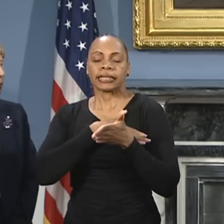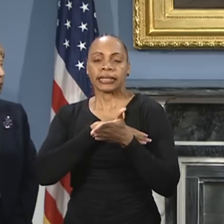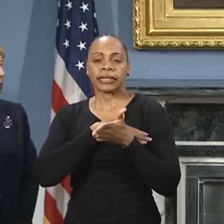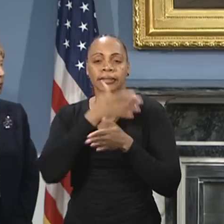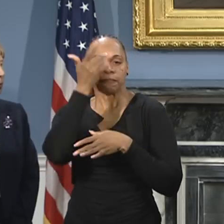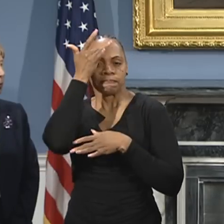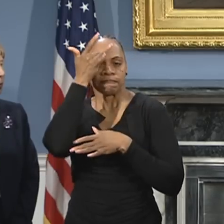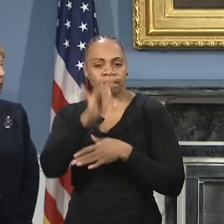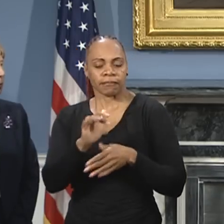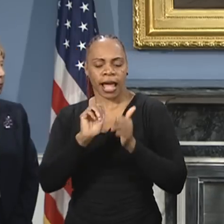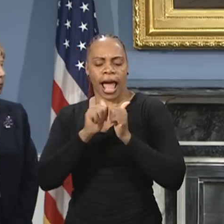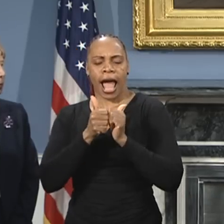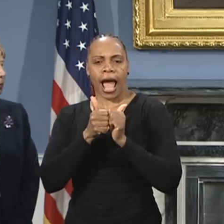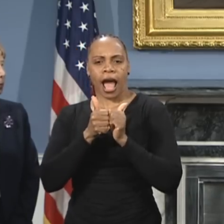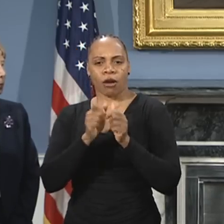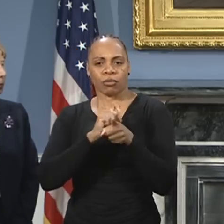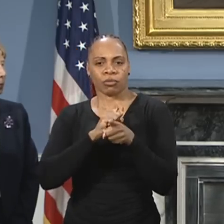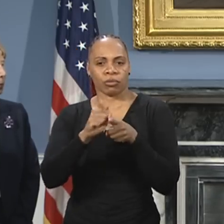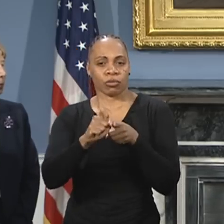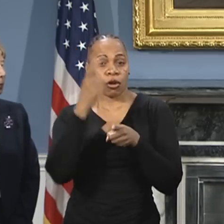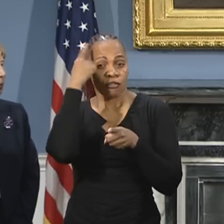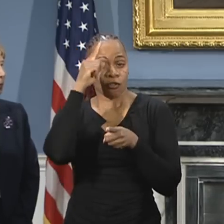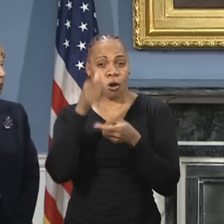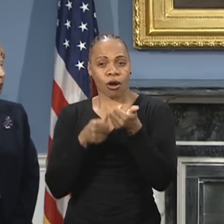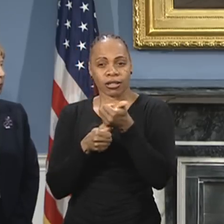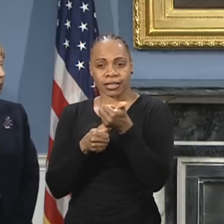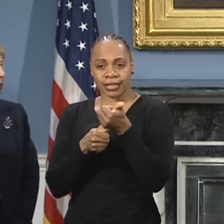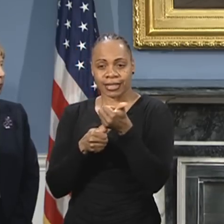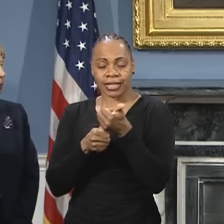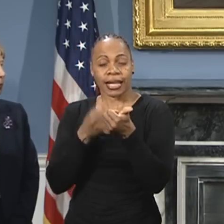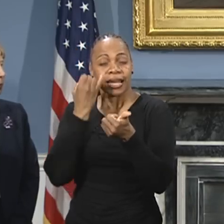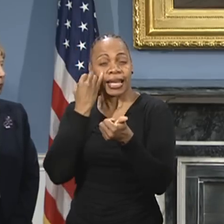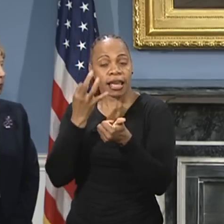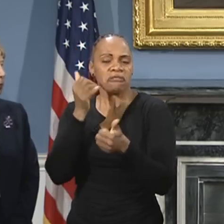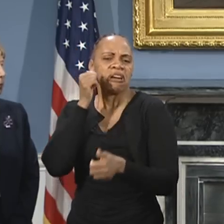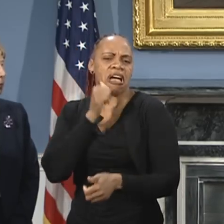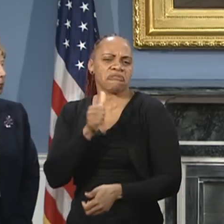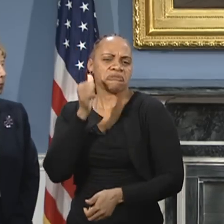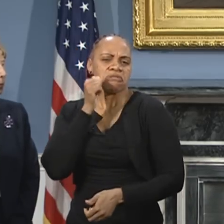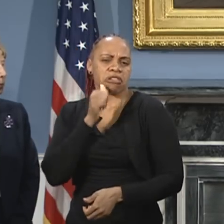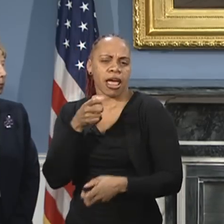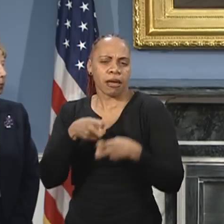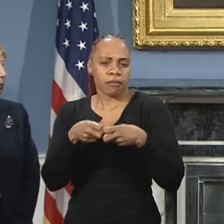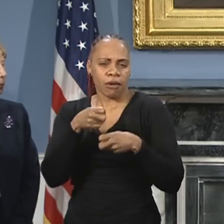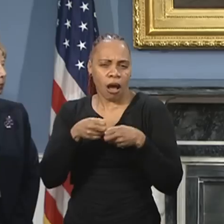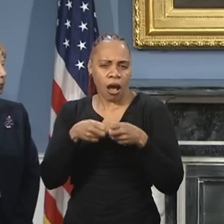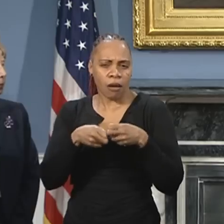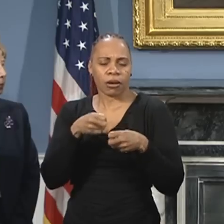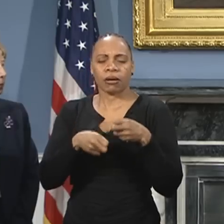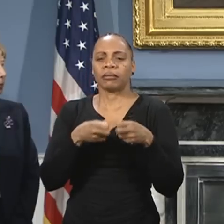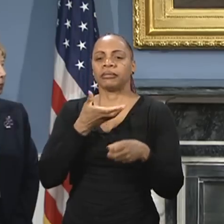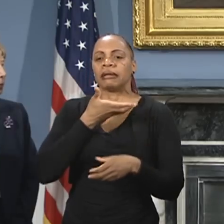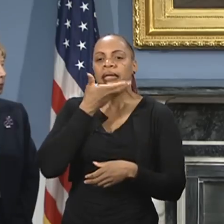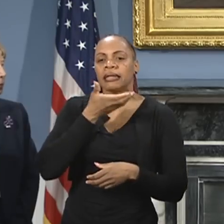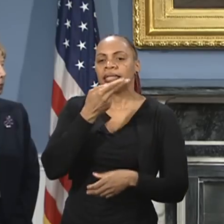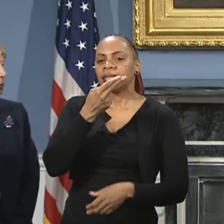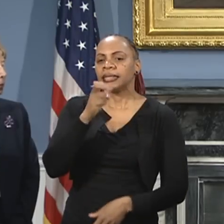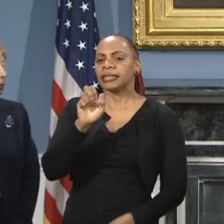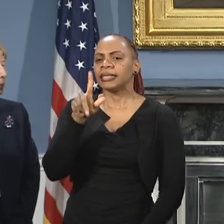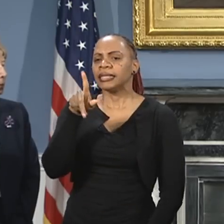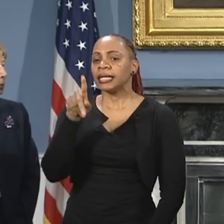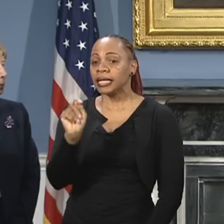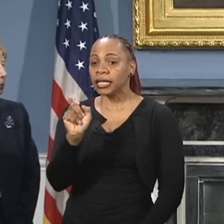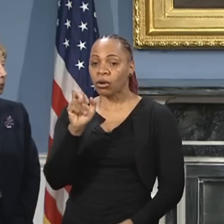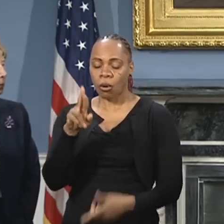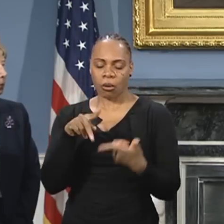how you call for assistance. If it is an everyday problem, if there's a heat problem, if there's wanting to check on snow plowing or